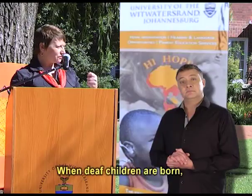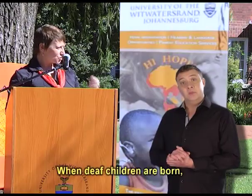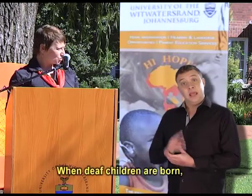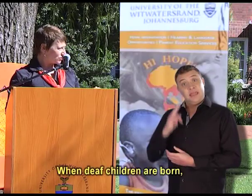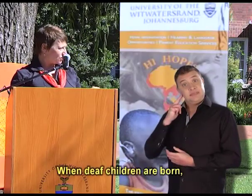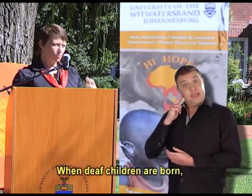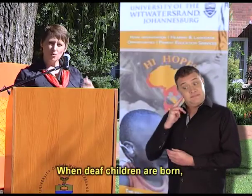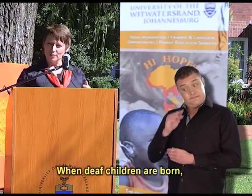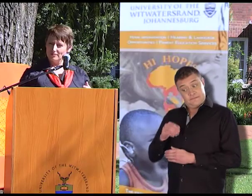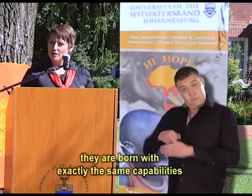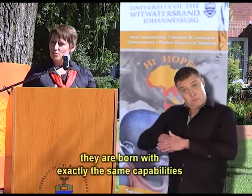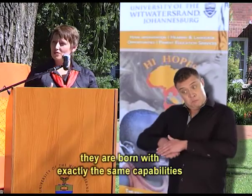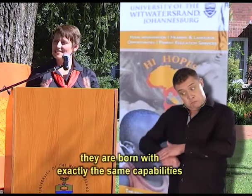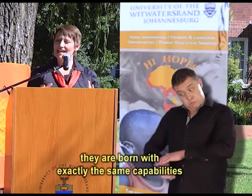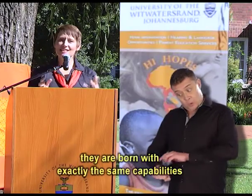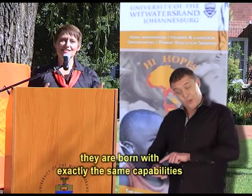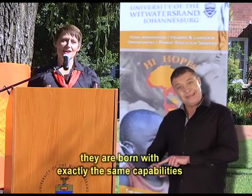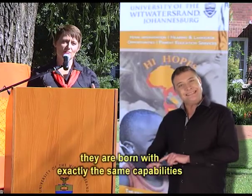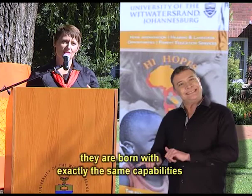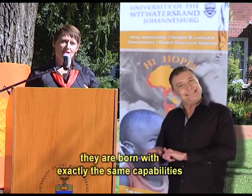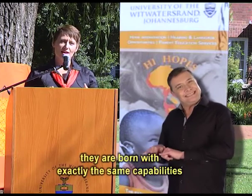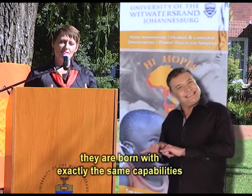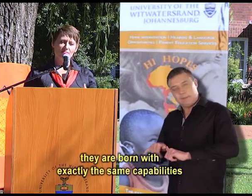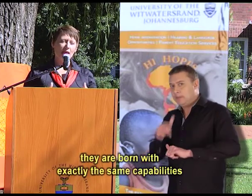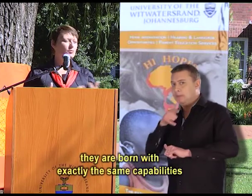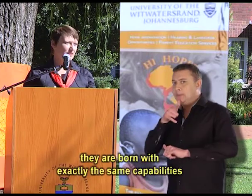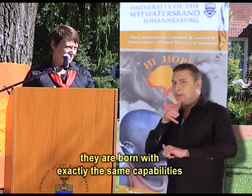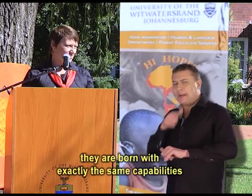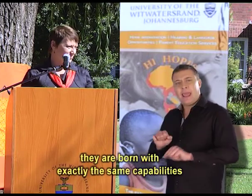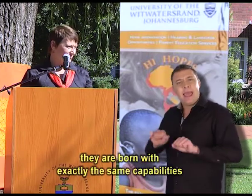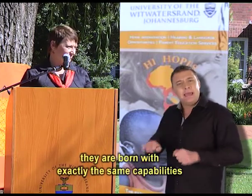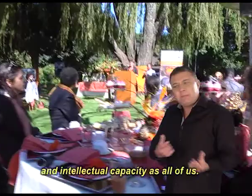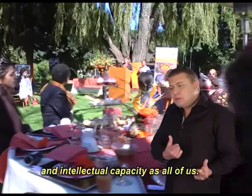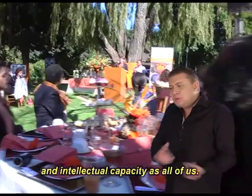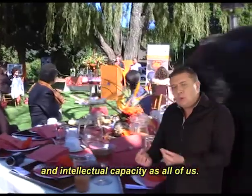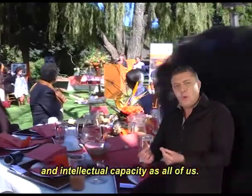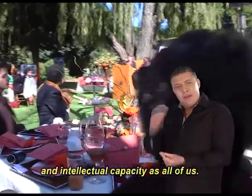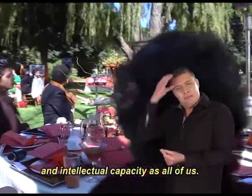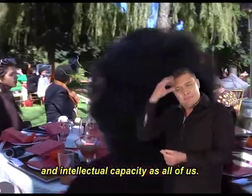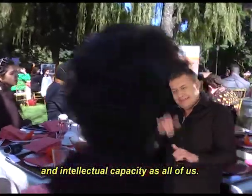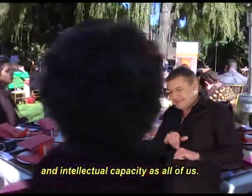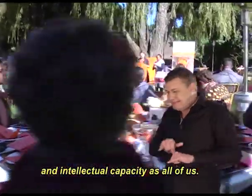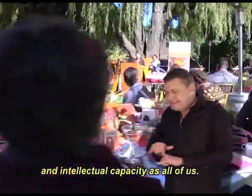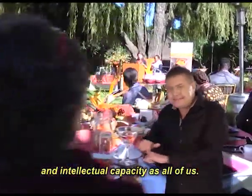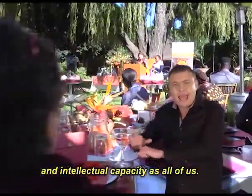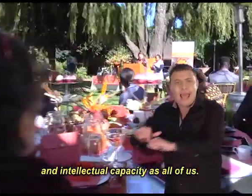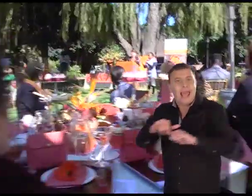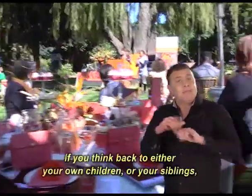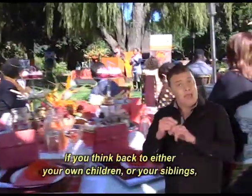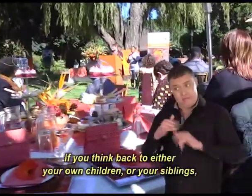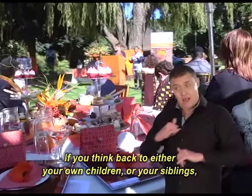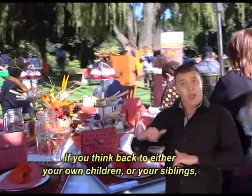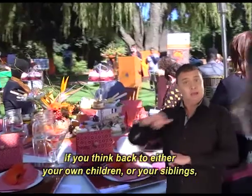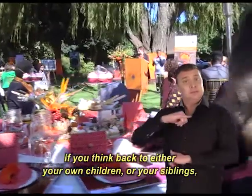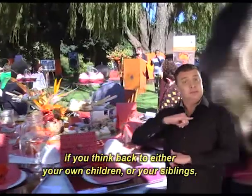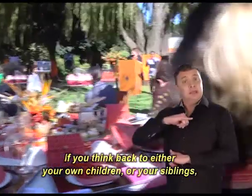When deaf children are born, they are born with exactly the same capabilities and intellectual capacity as all of us.